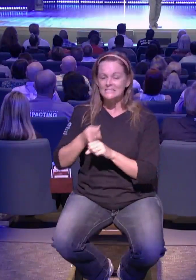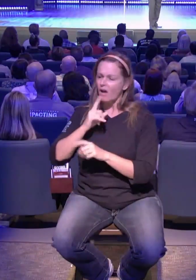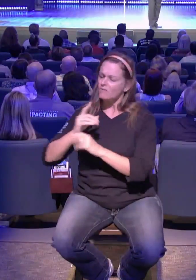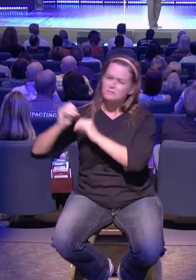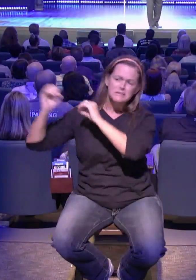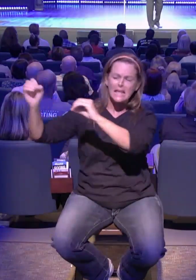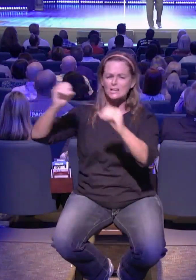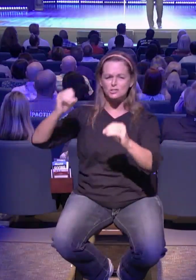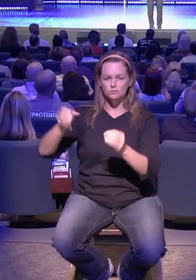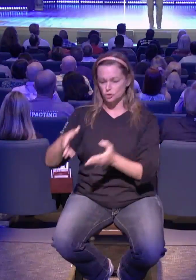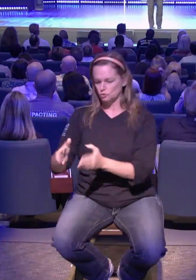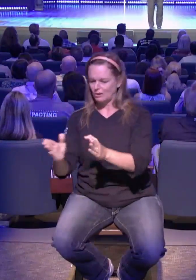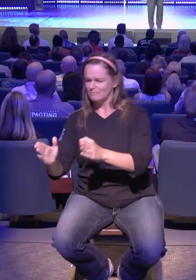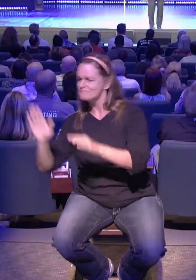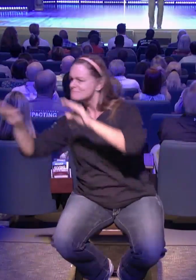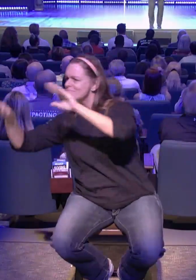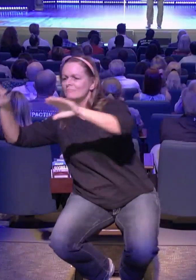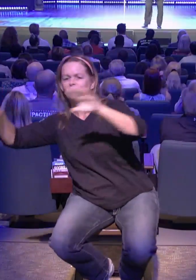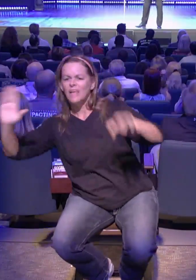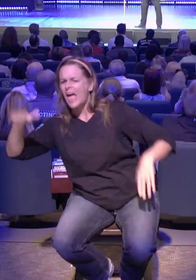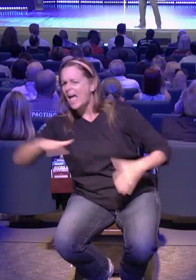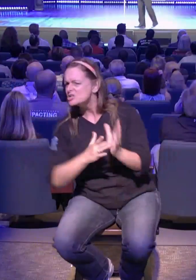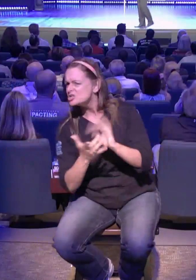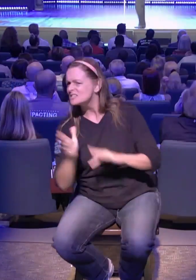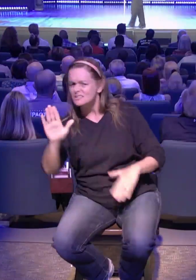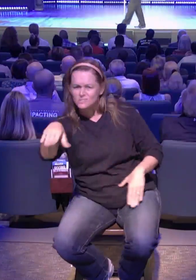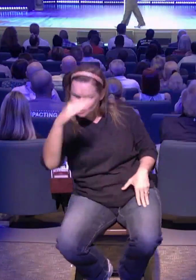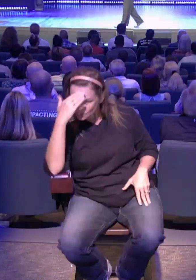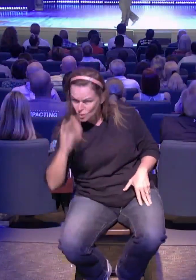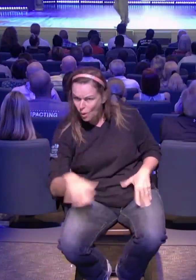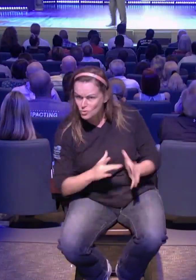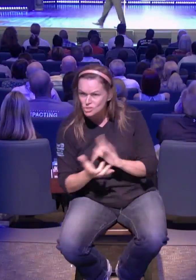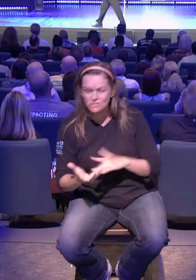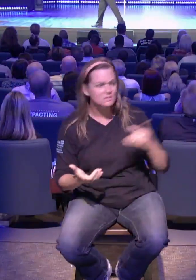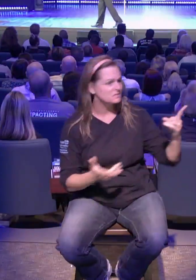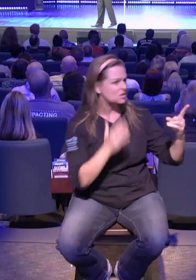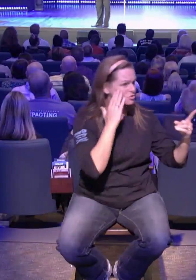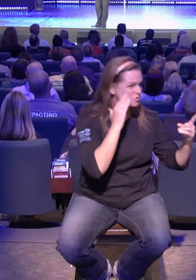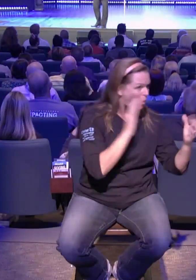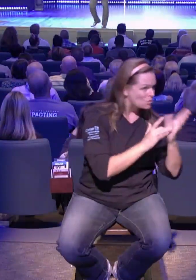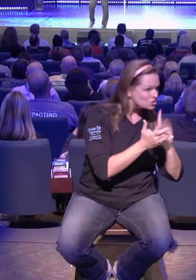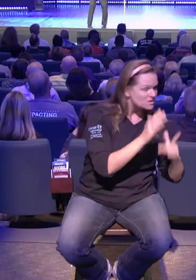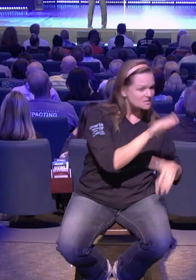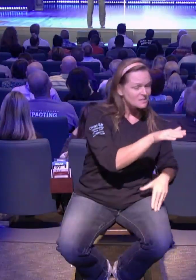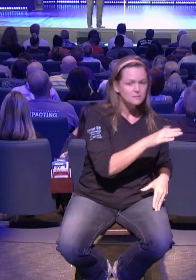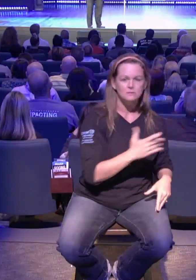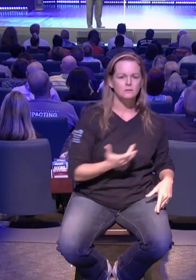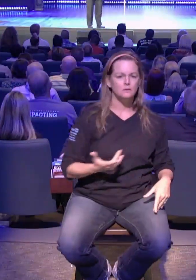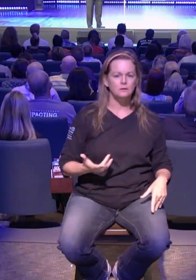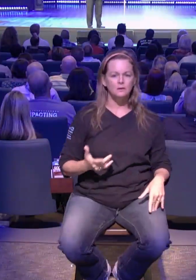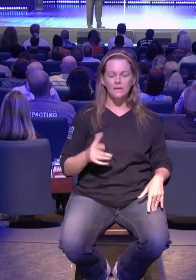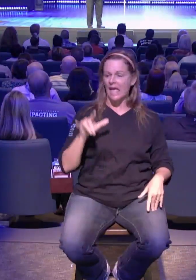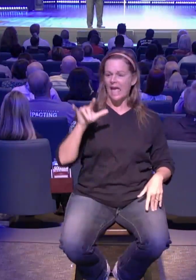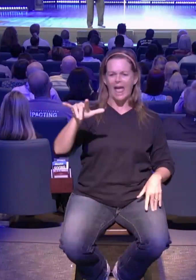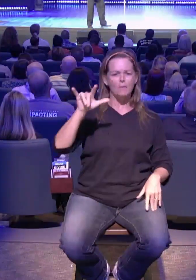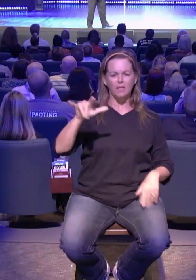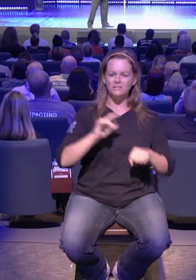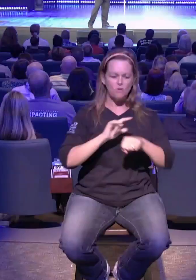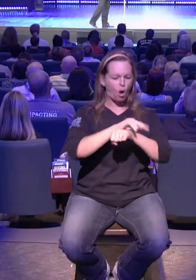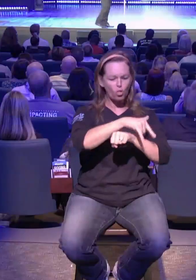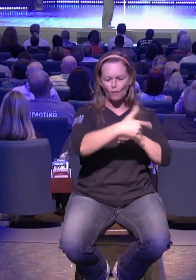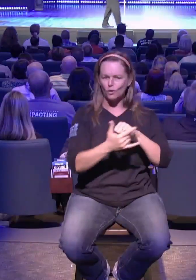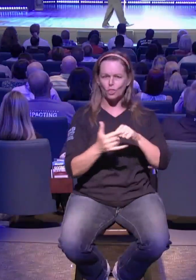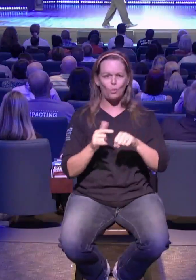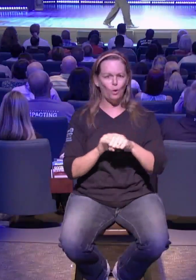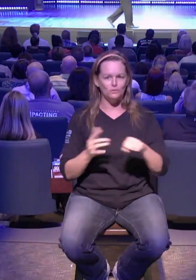he loves to share Jesus. I've seen him lead people to Christ on just about every continent we've ever been on